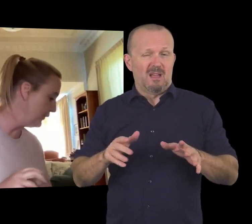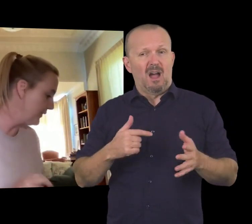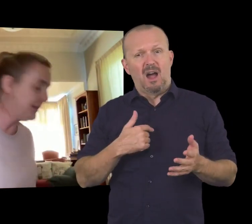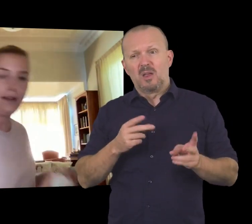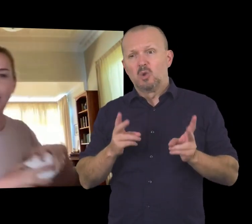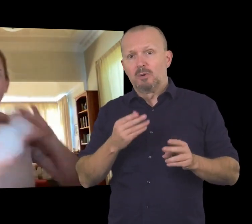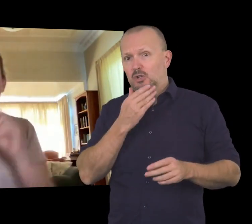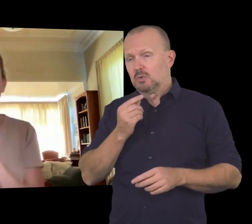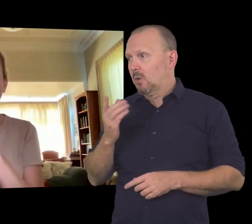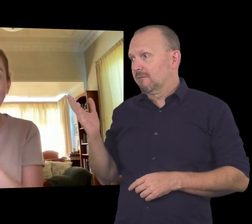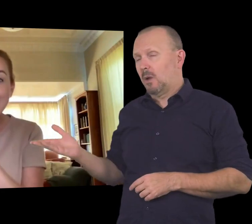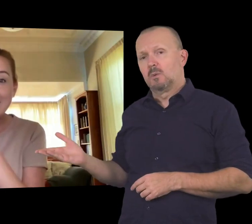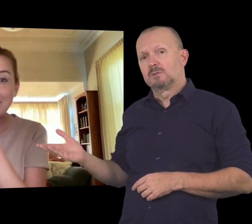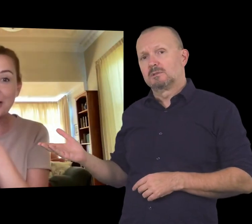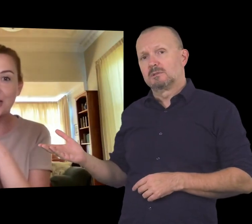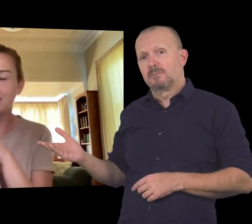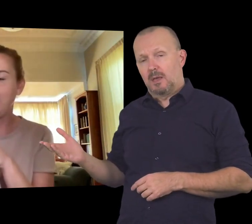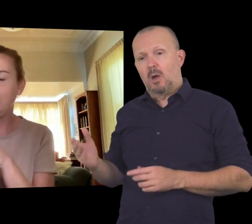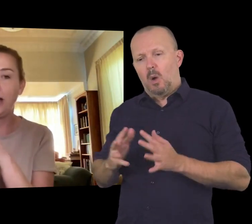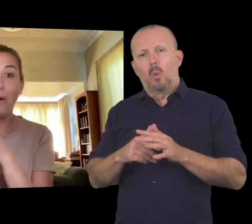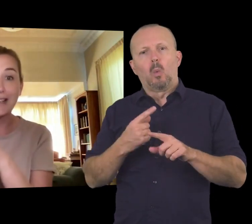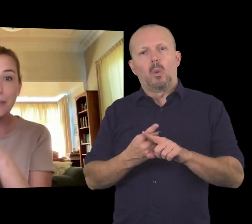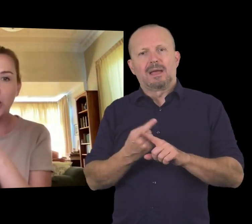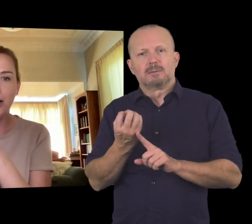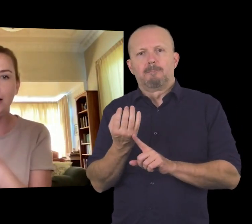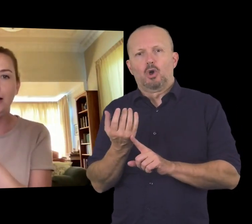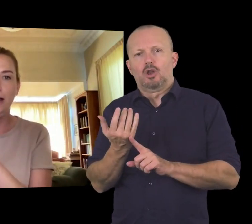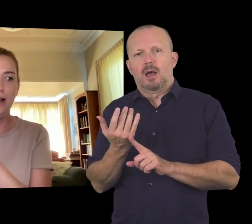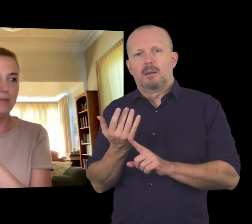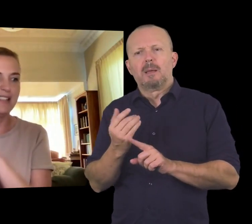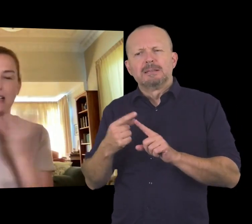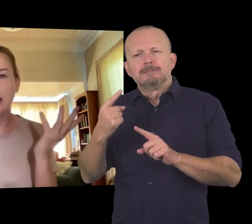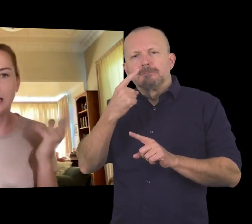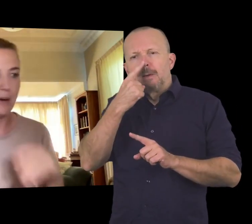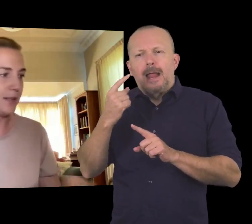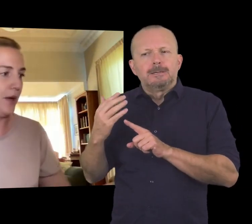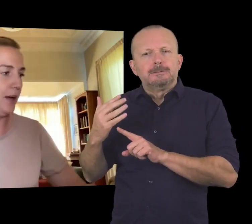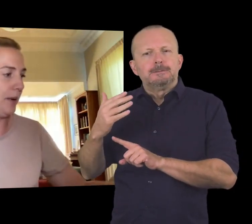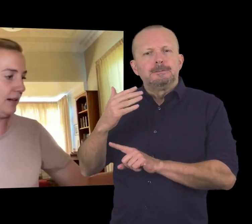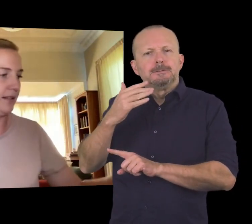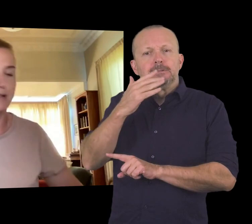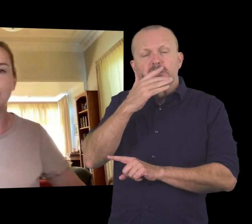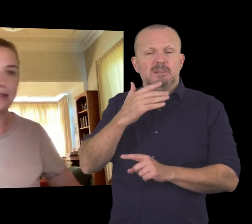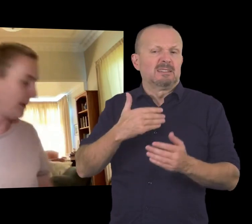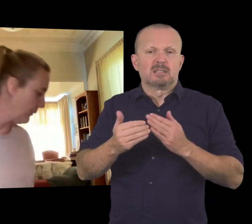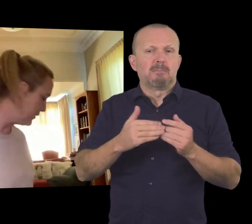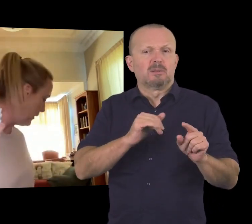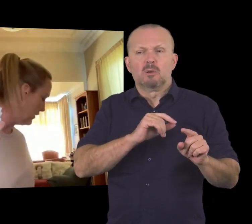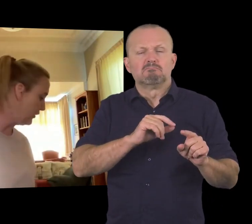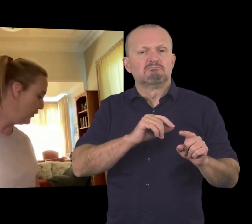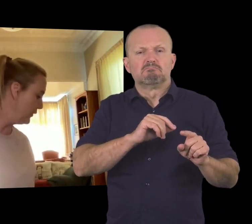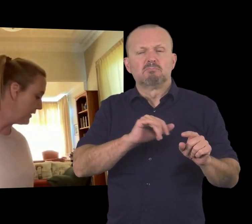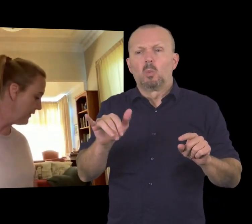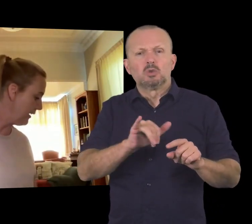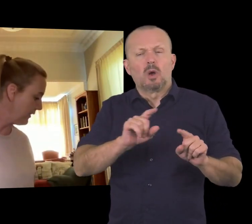usually use one of these, which is a wax burner. This is a Scentsy wax burner, but it doesn't matter which